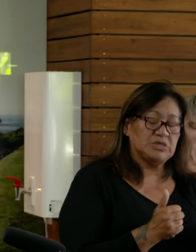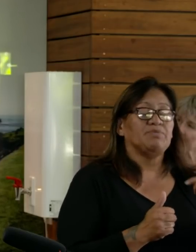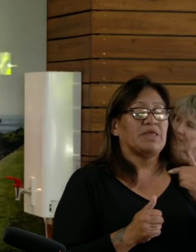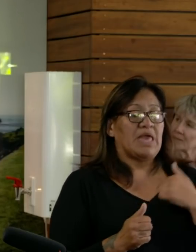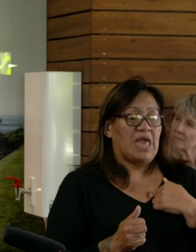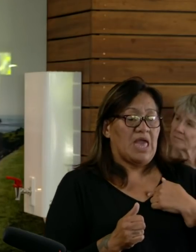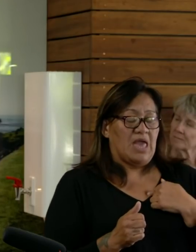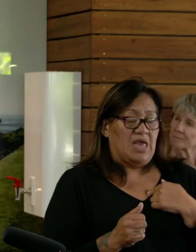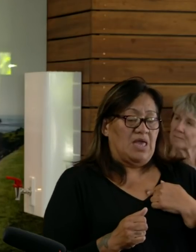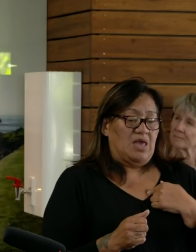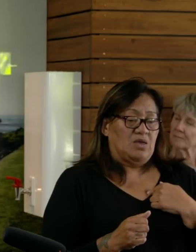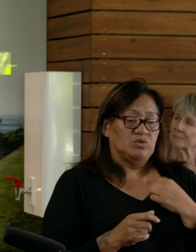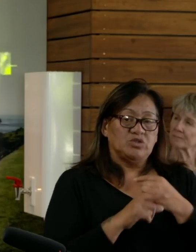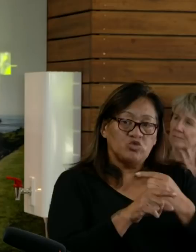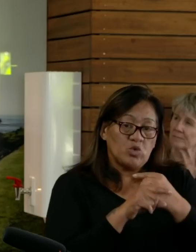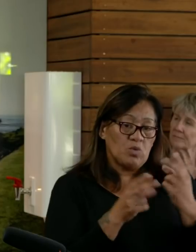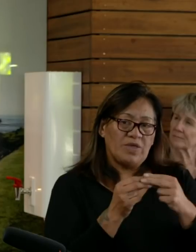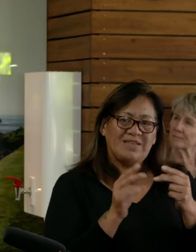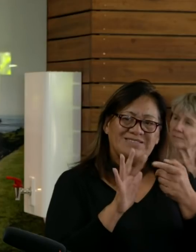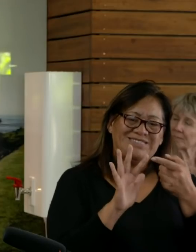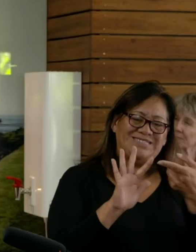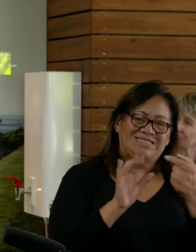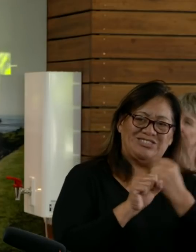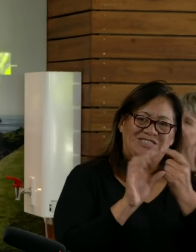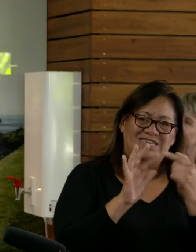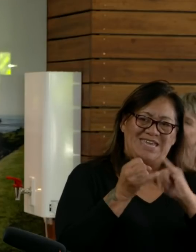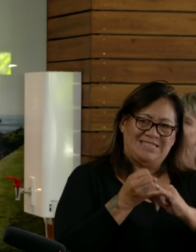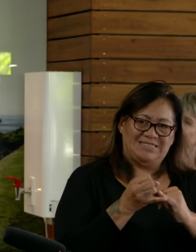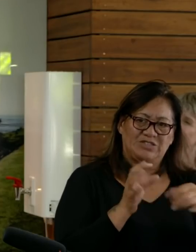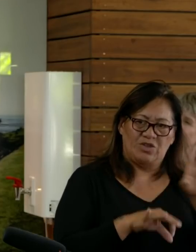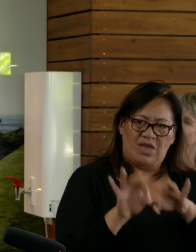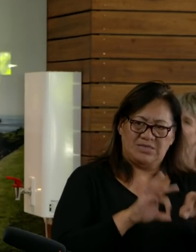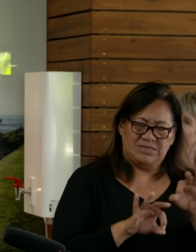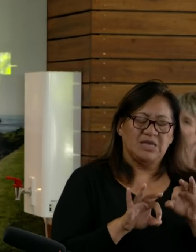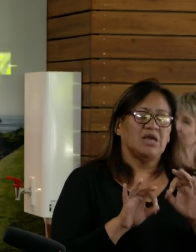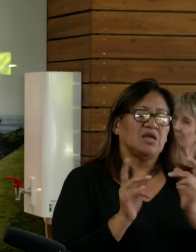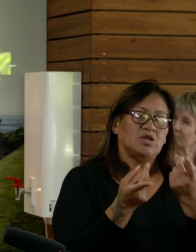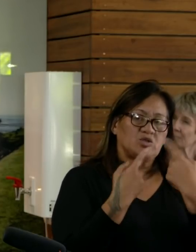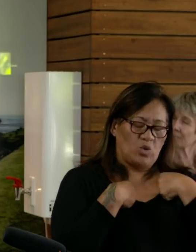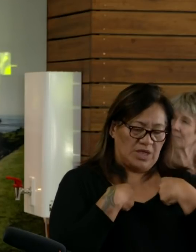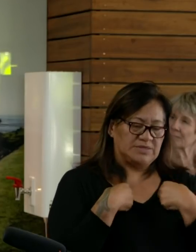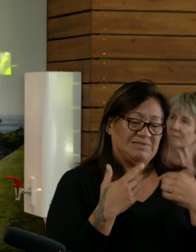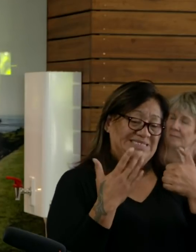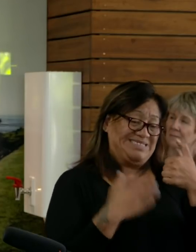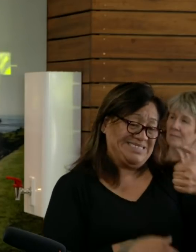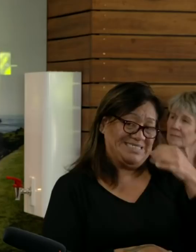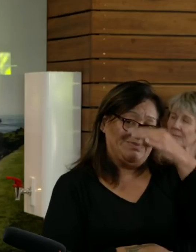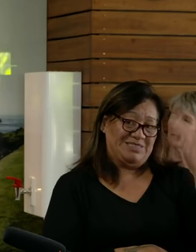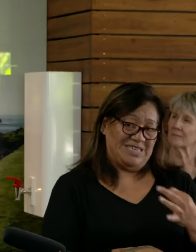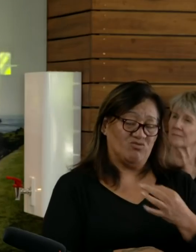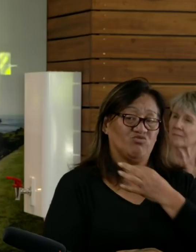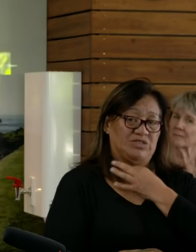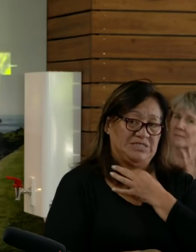in consultation with GNS Science was that there was a 6% chance in